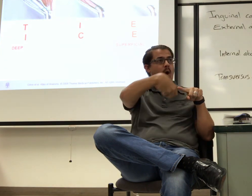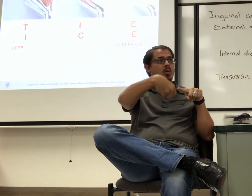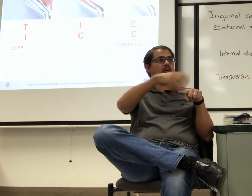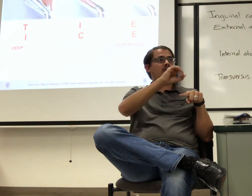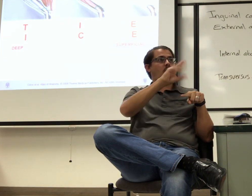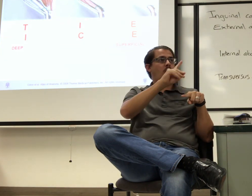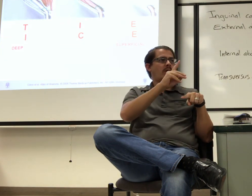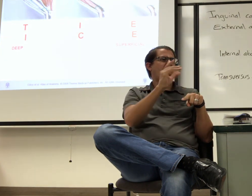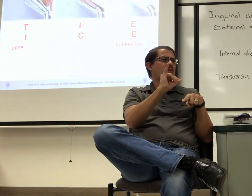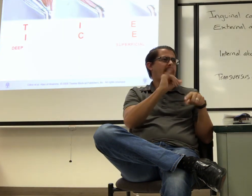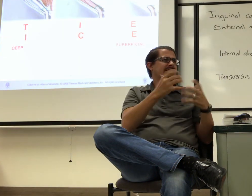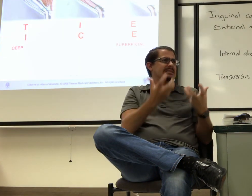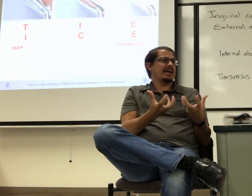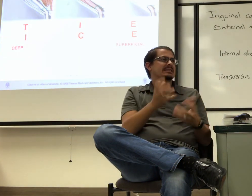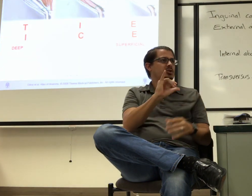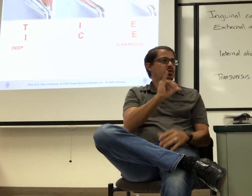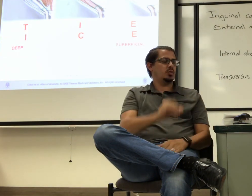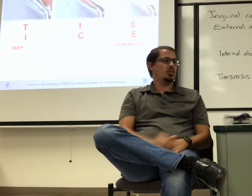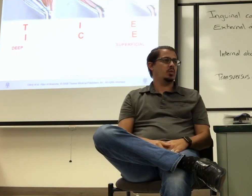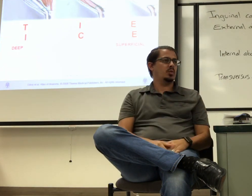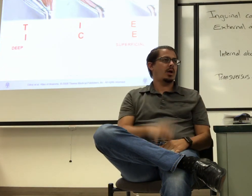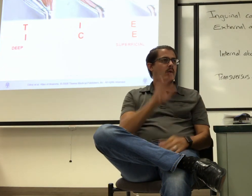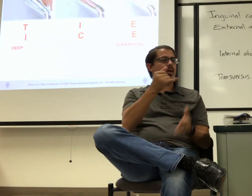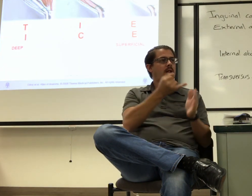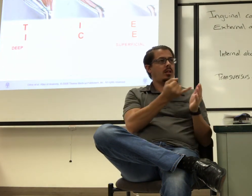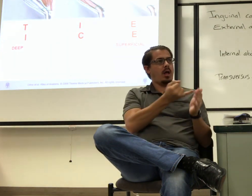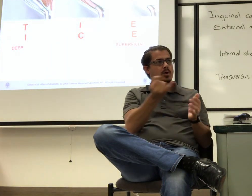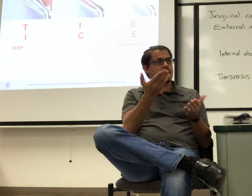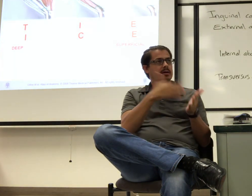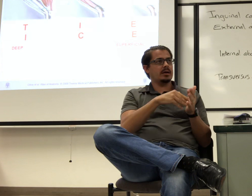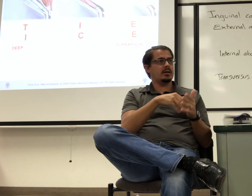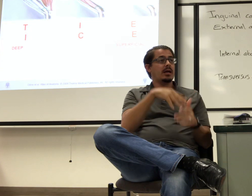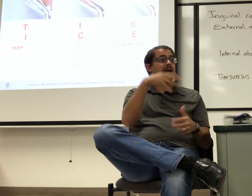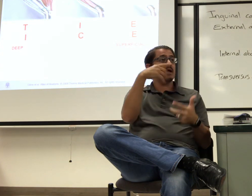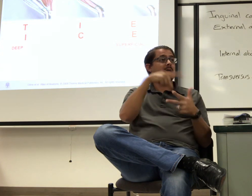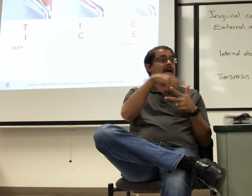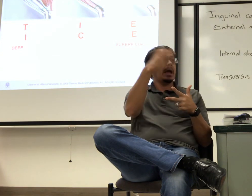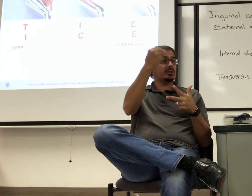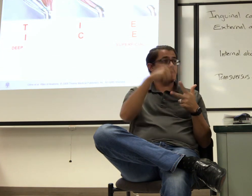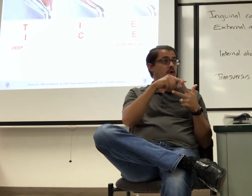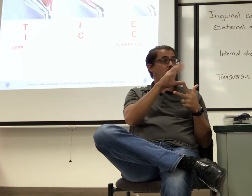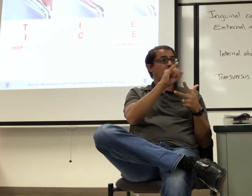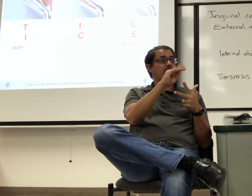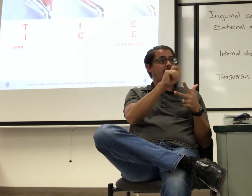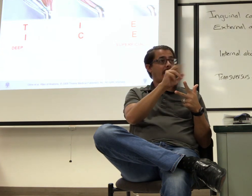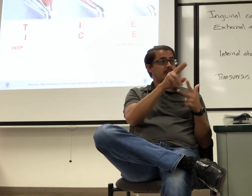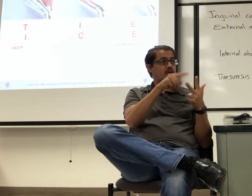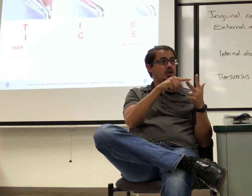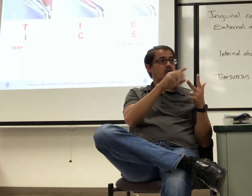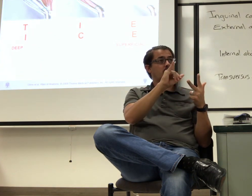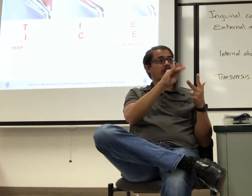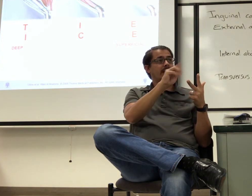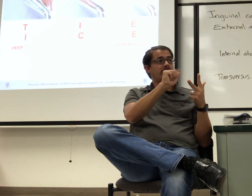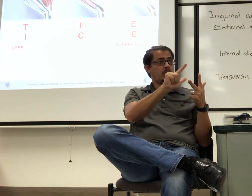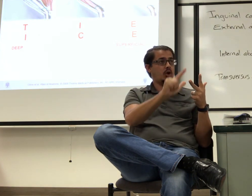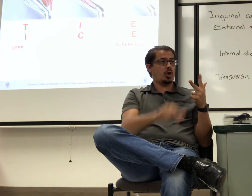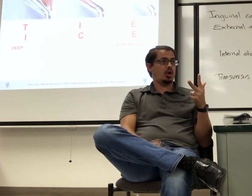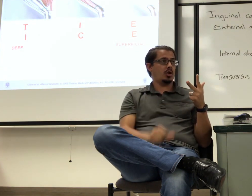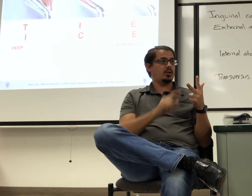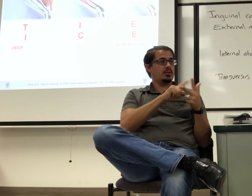well as the testes. So just to underline it again, external spermatic fascia, cremaster, internal spermatic